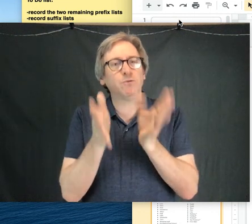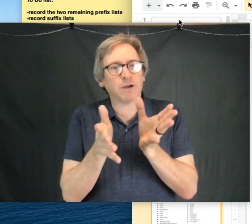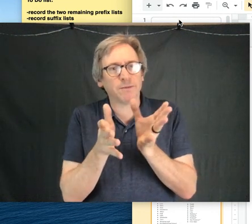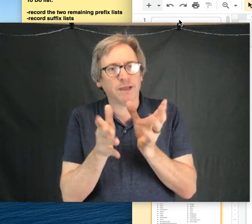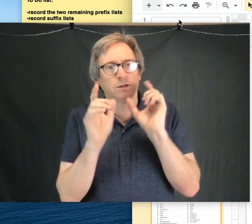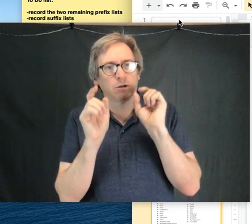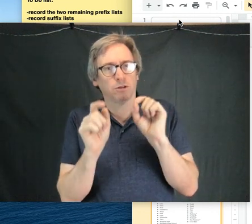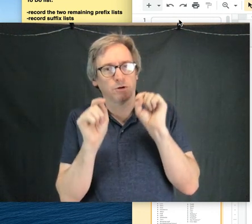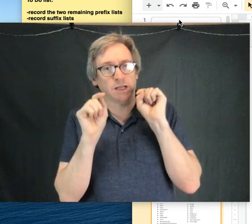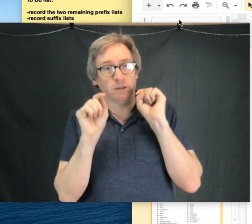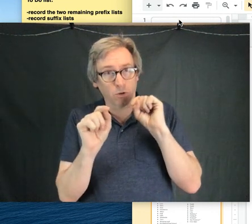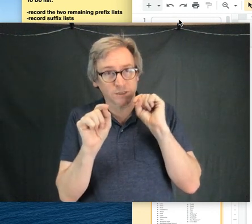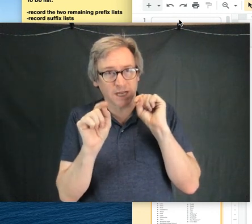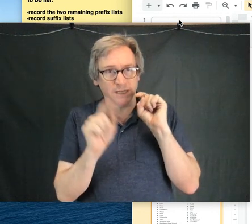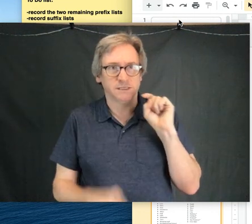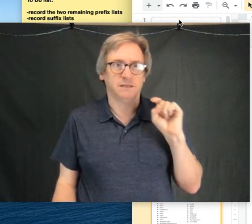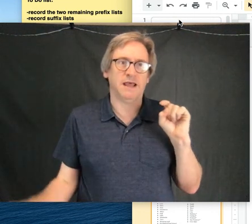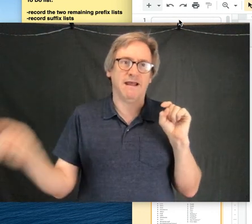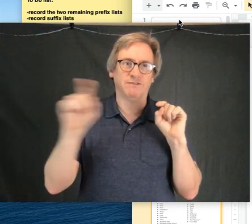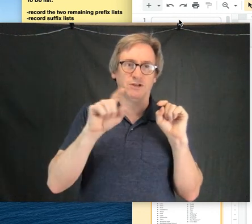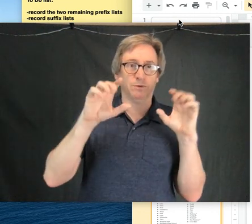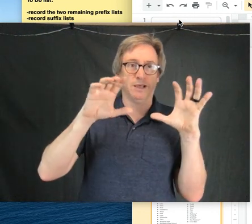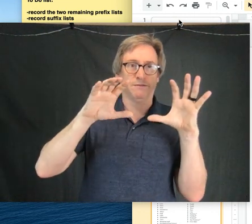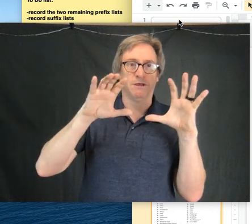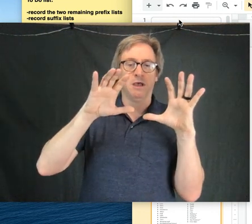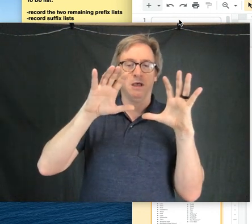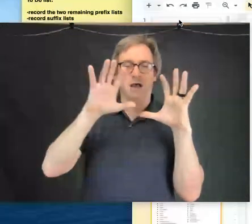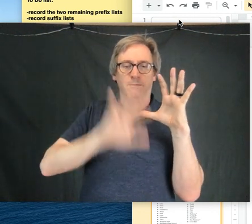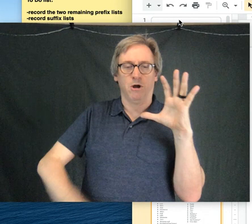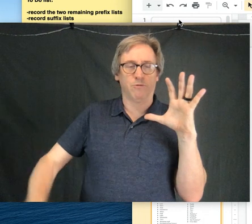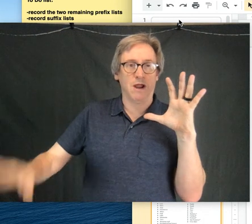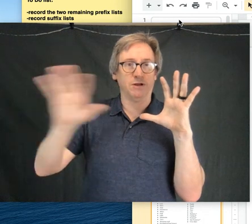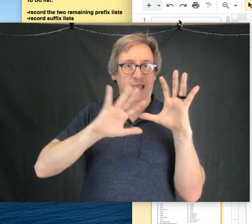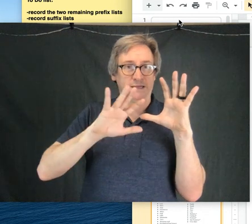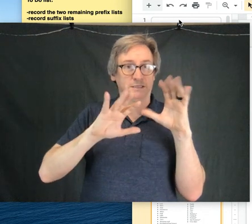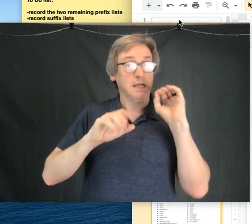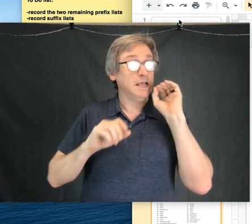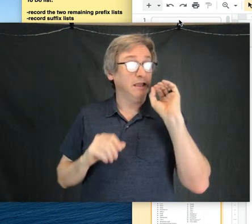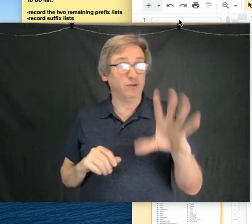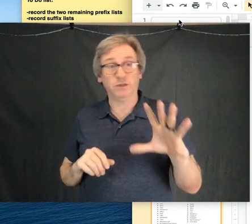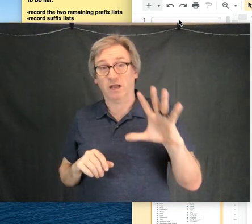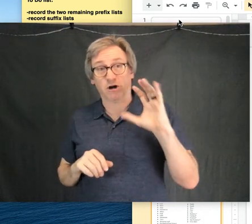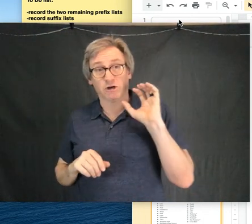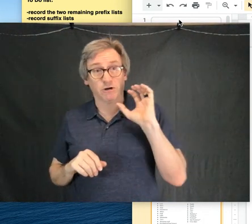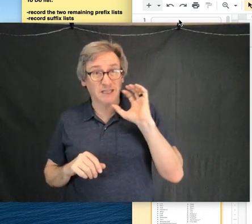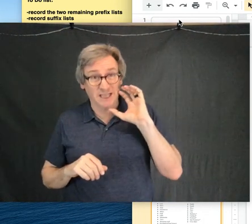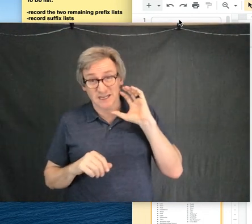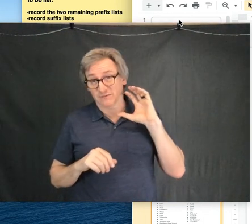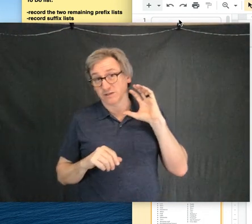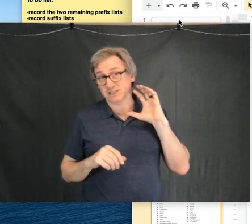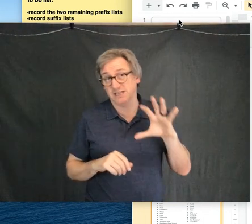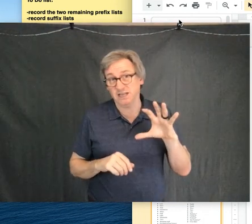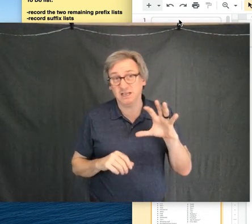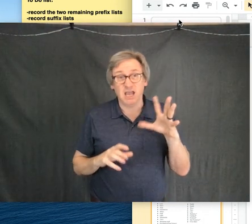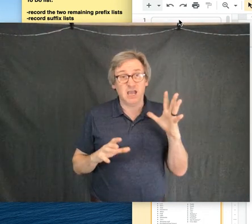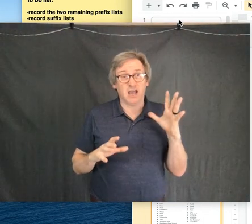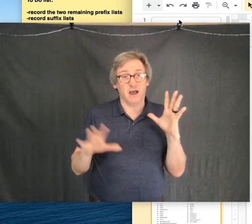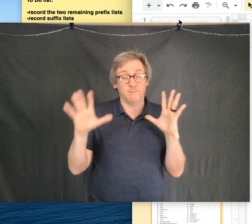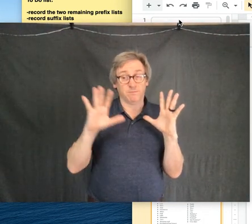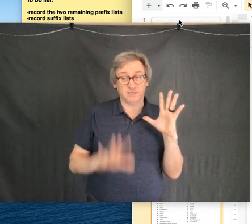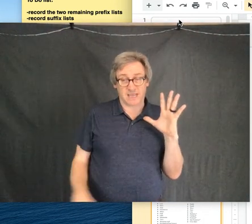I would recommend learning local signs that have to do with around Kent. If you are currently in a different